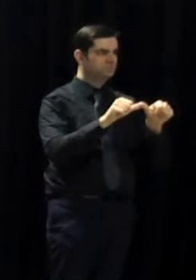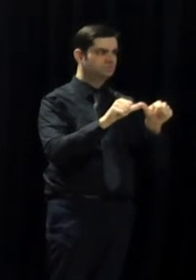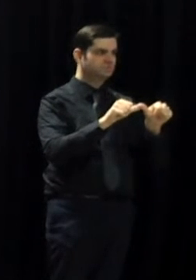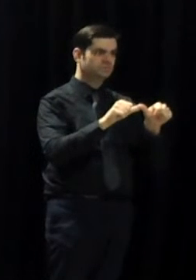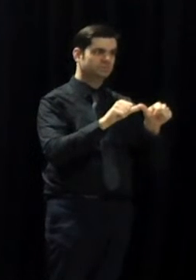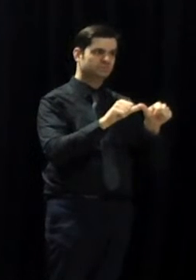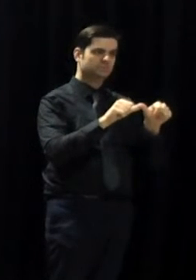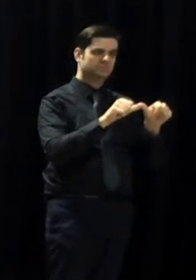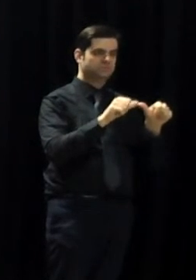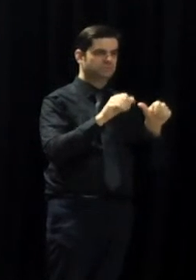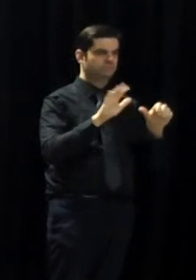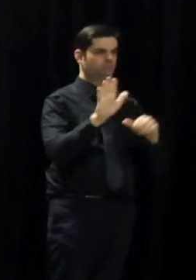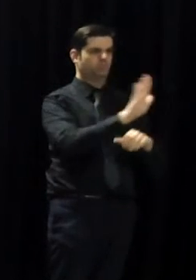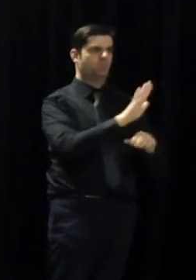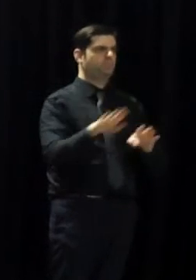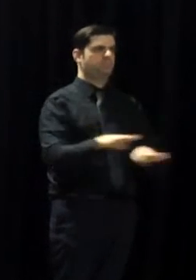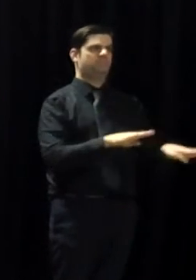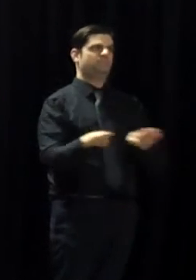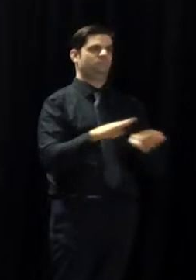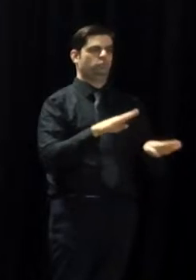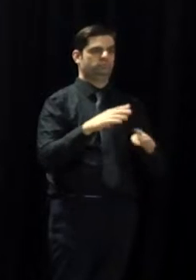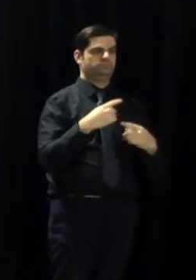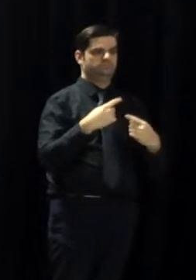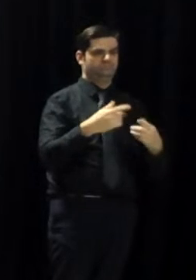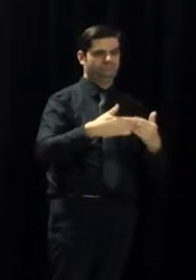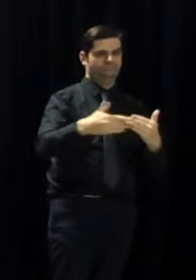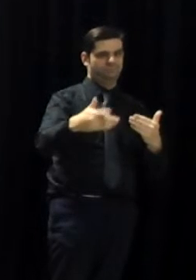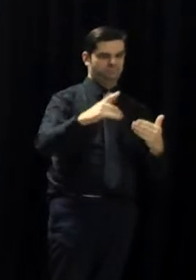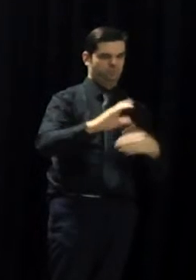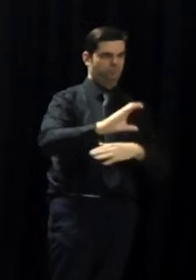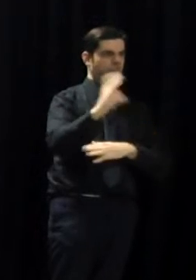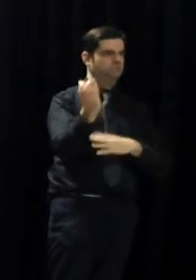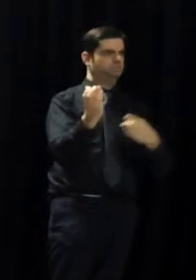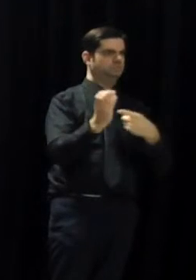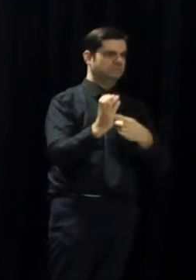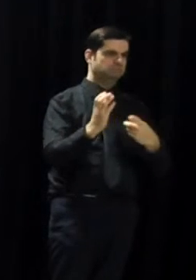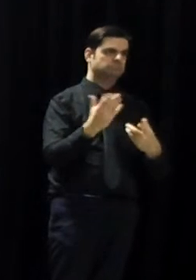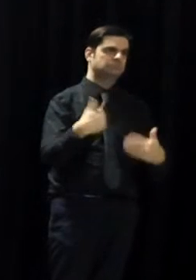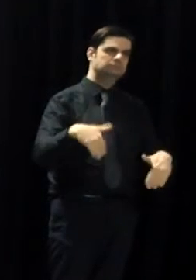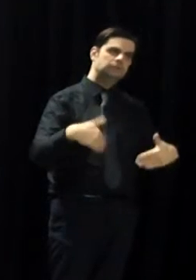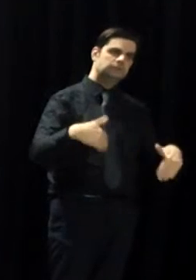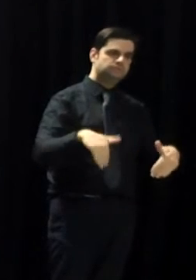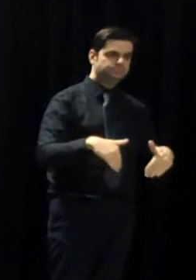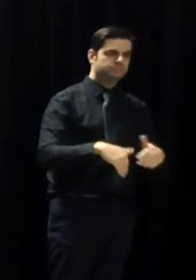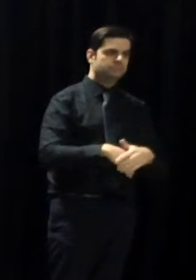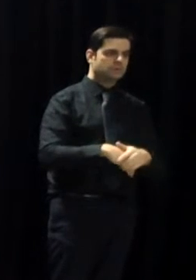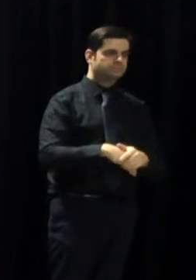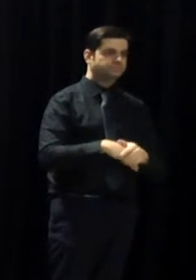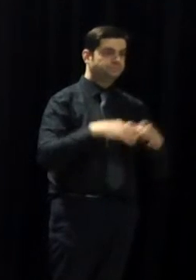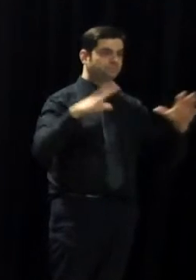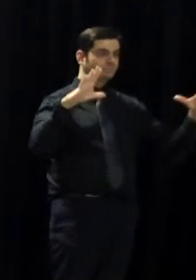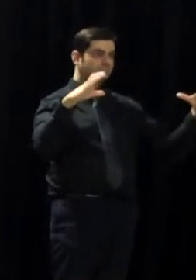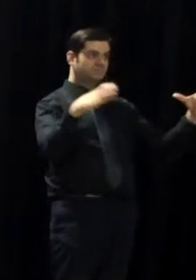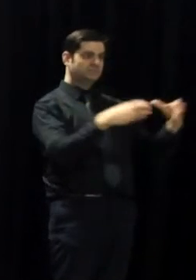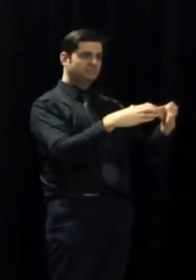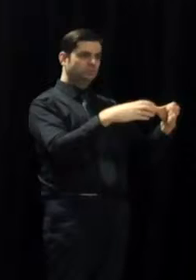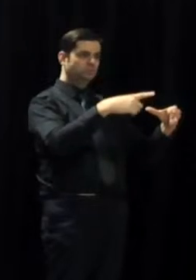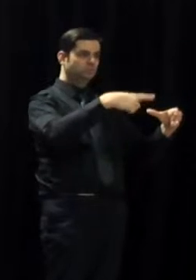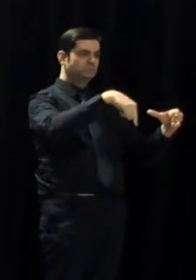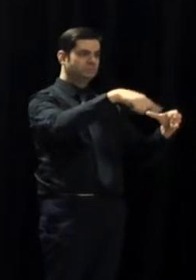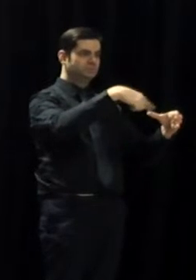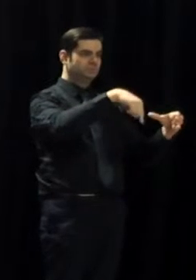started. We've been messaging gatherings. Christmas will be a real test for this community